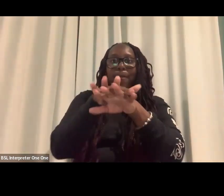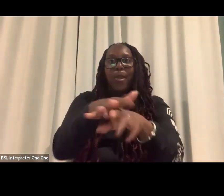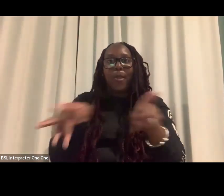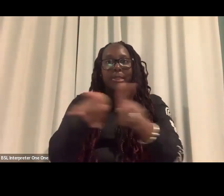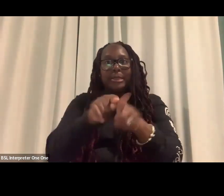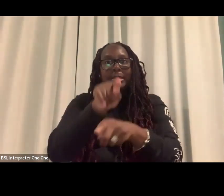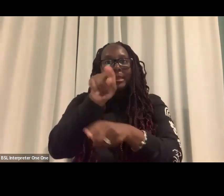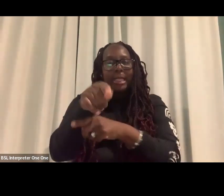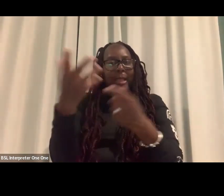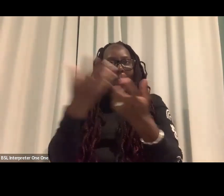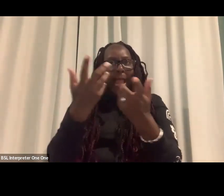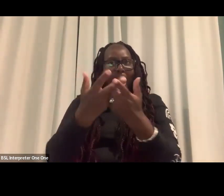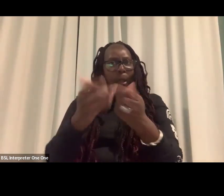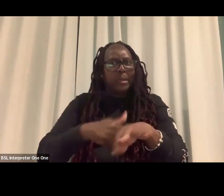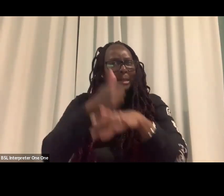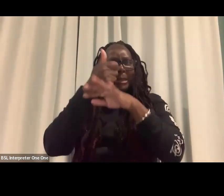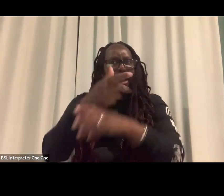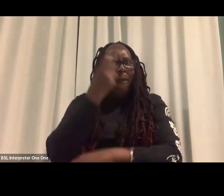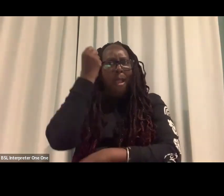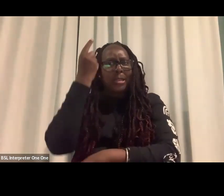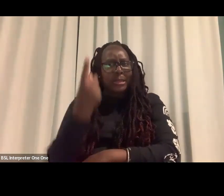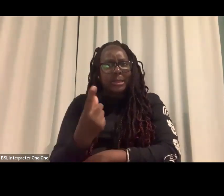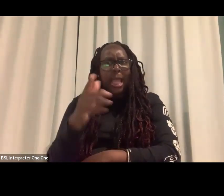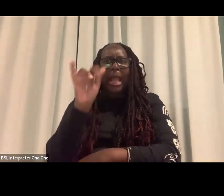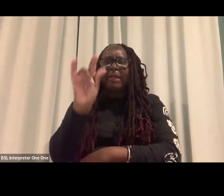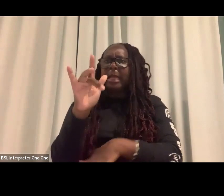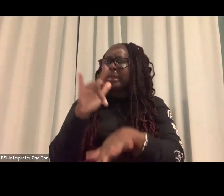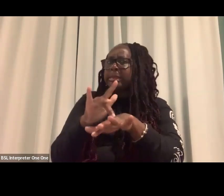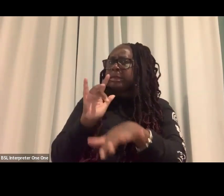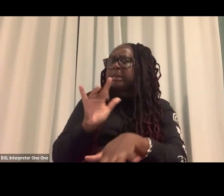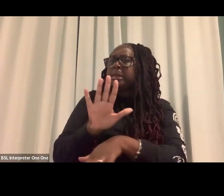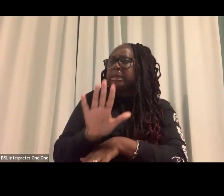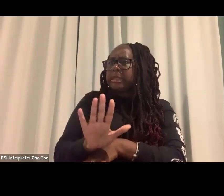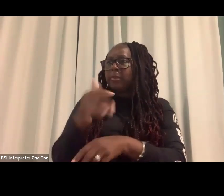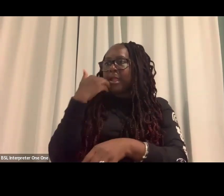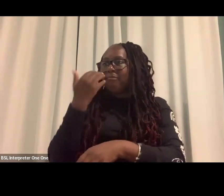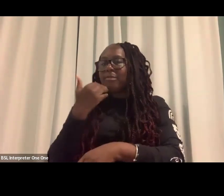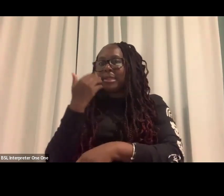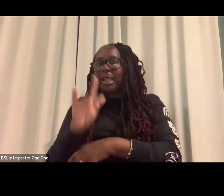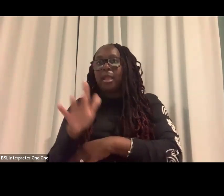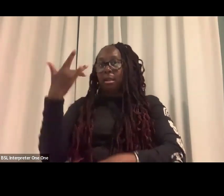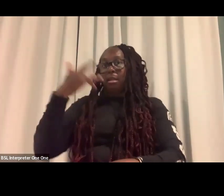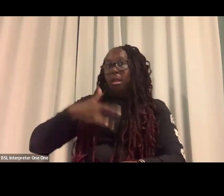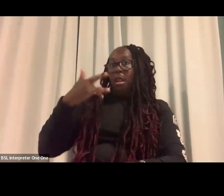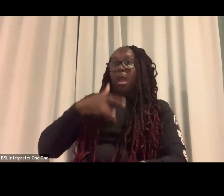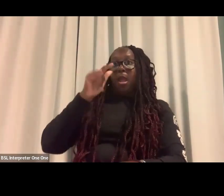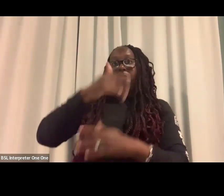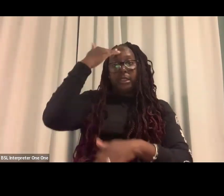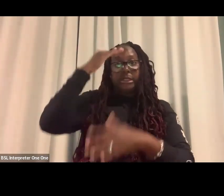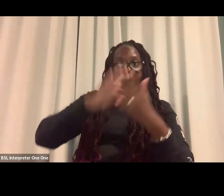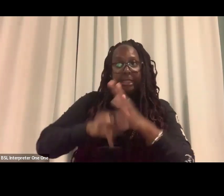donut economics and understand it from a sensitive approach based on their everyday life and